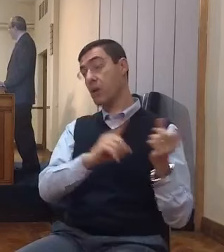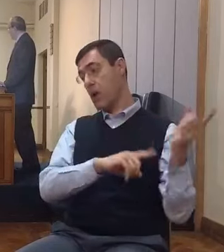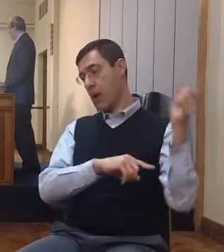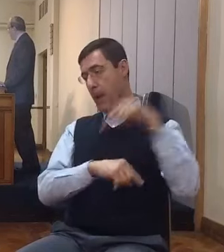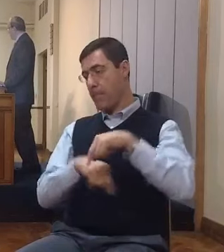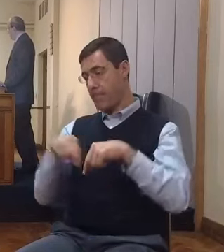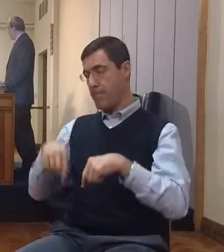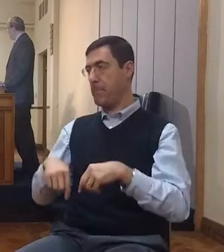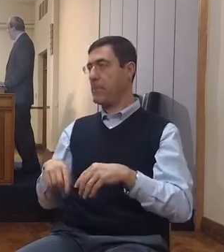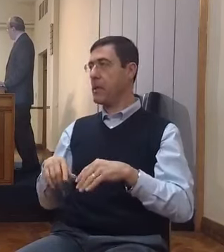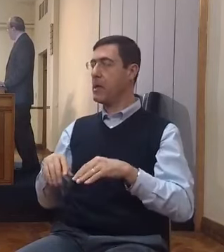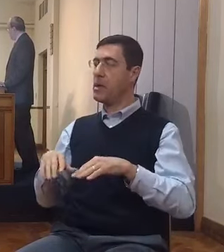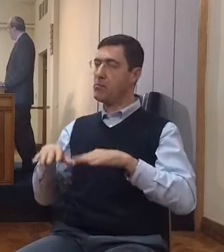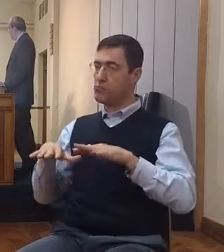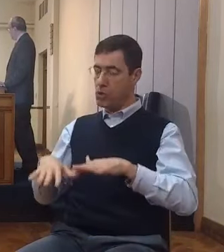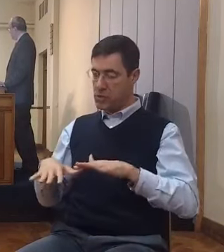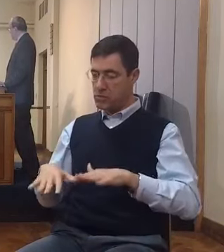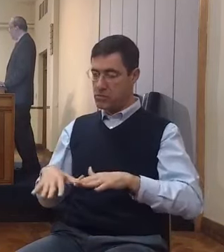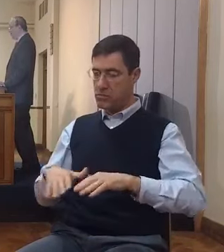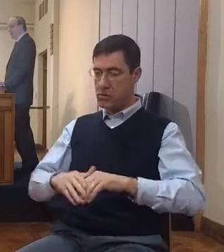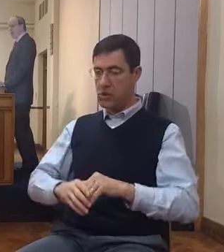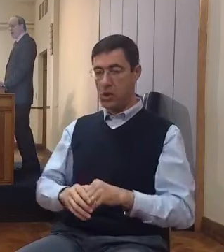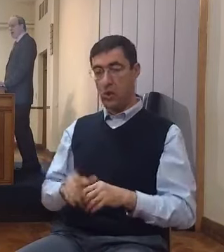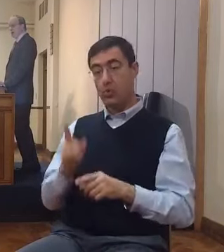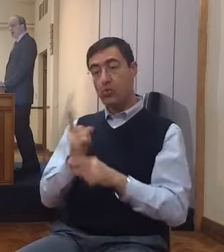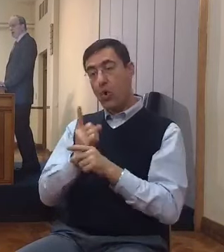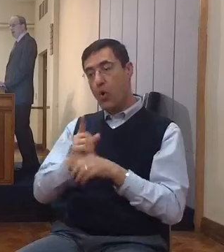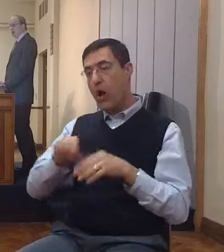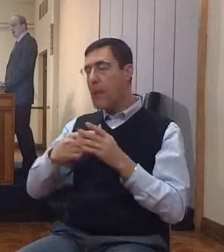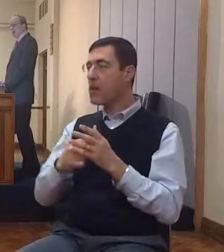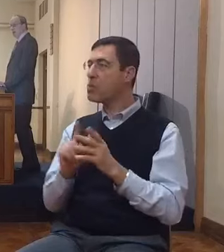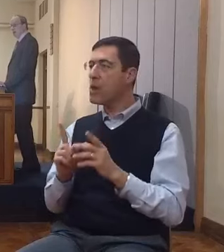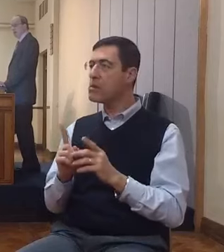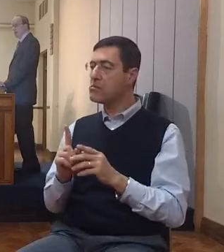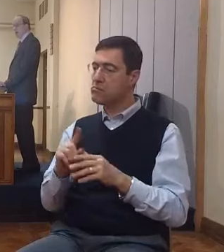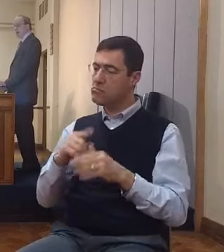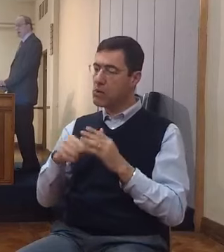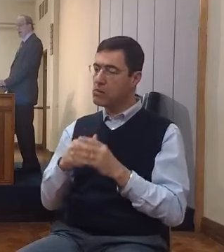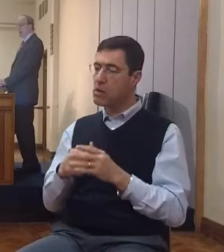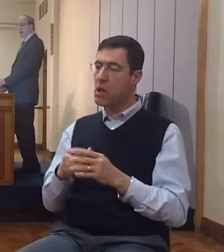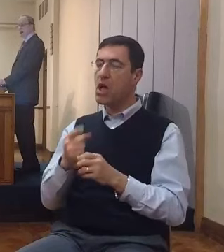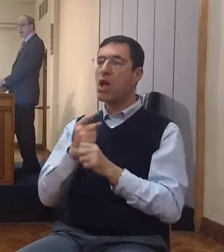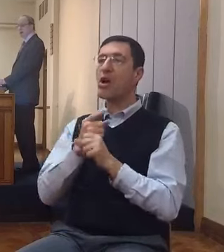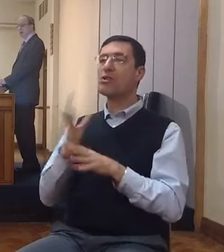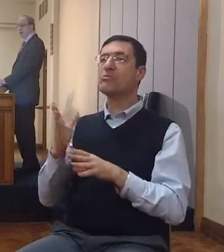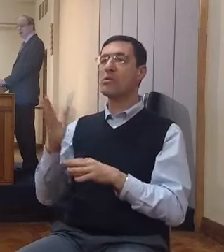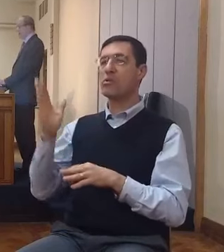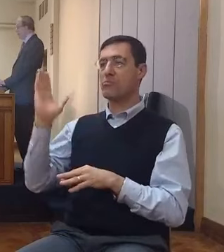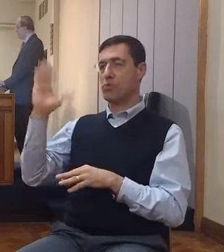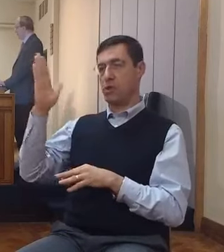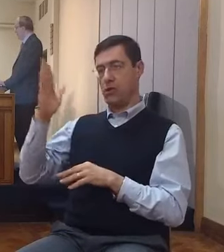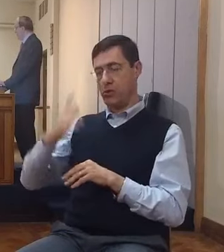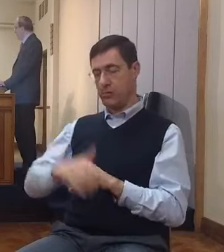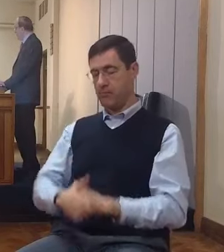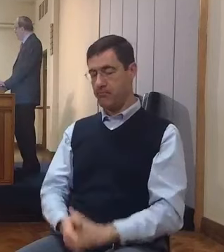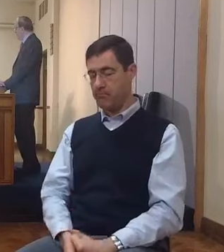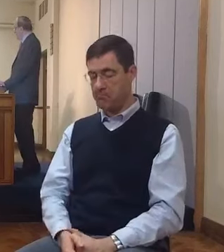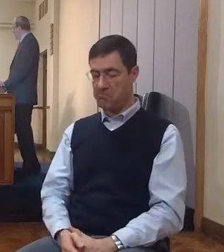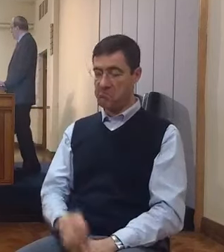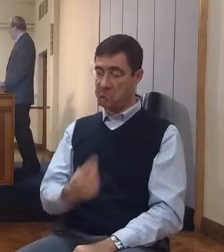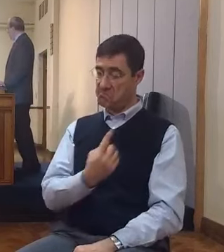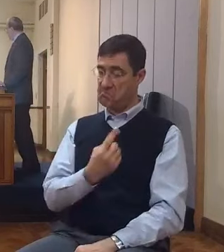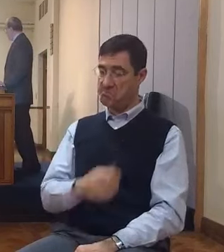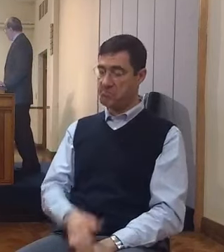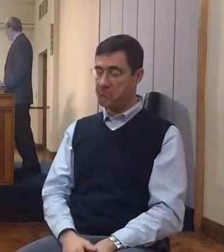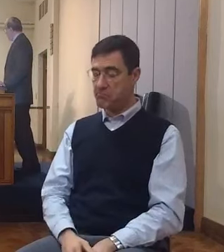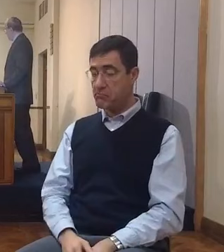of dedicated gospel preaching. And he did so to the a couple of lecturers assembled, and